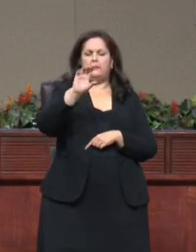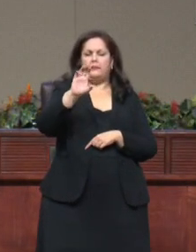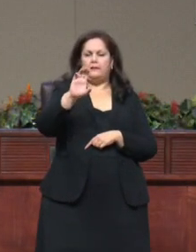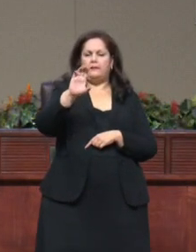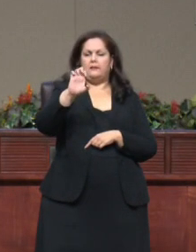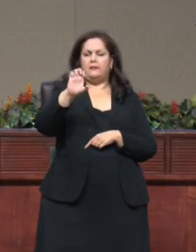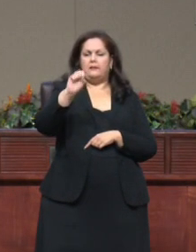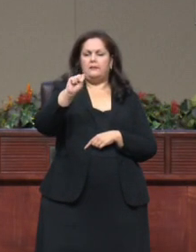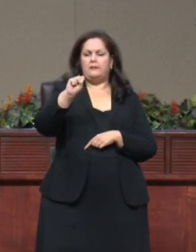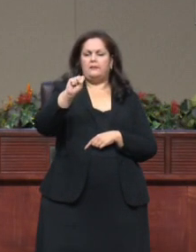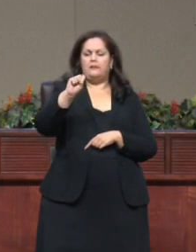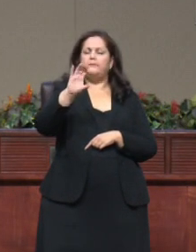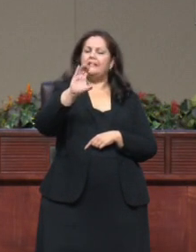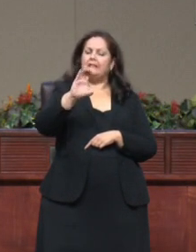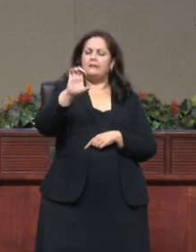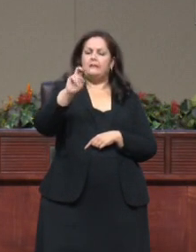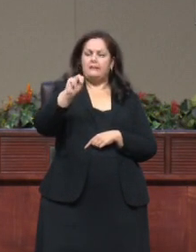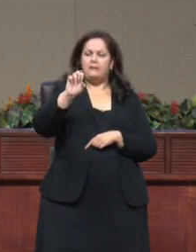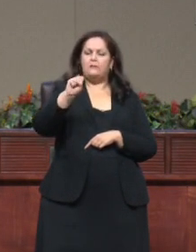2020census.gov.